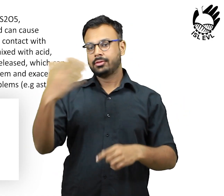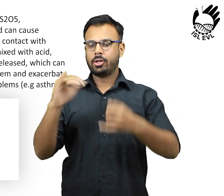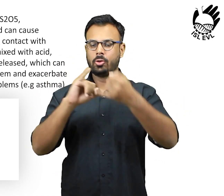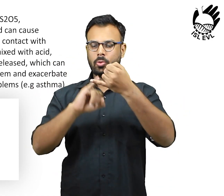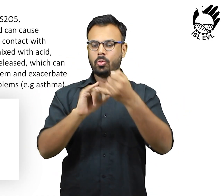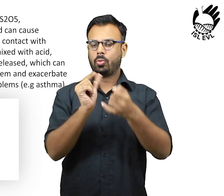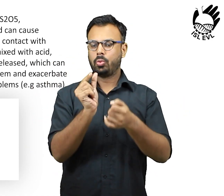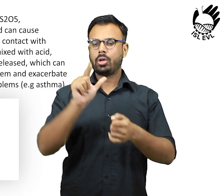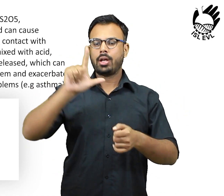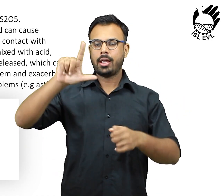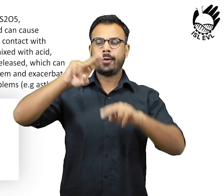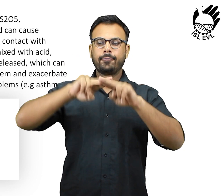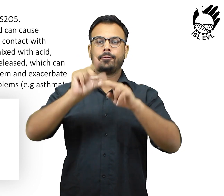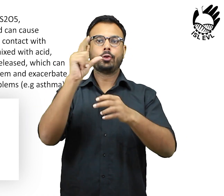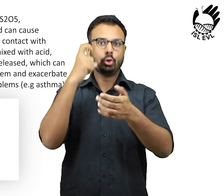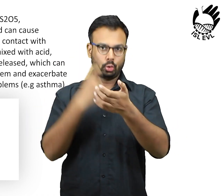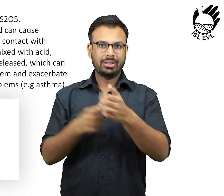which can irritate the respiratory system